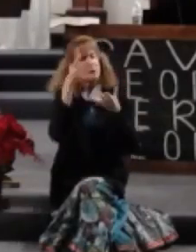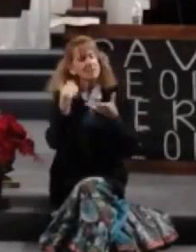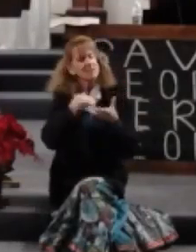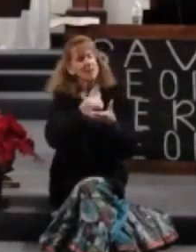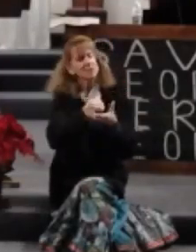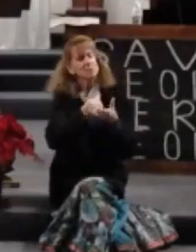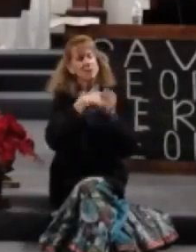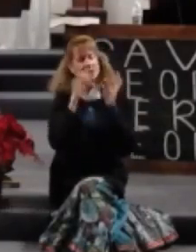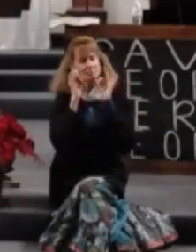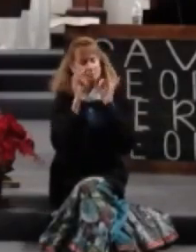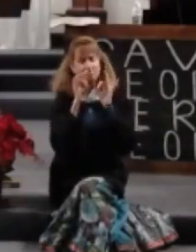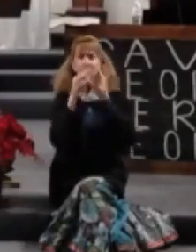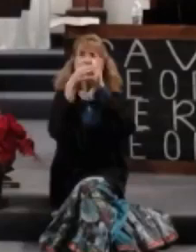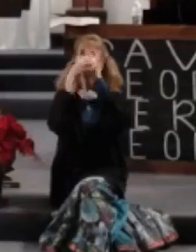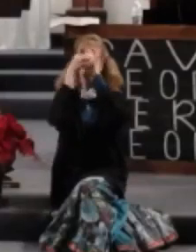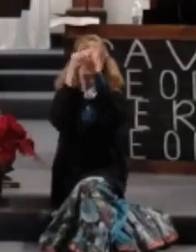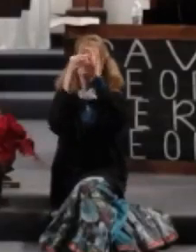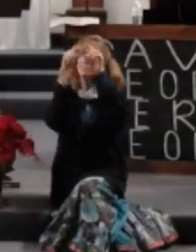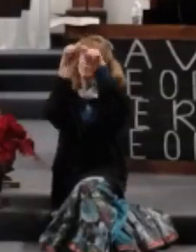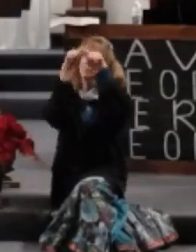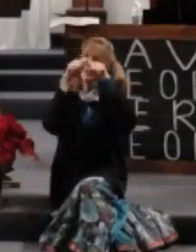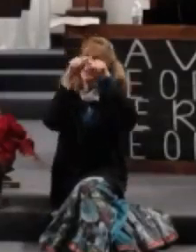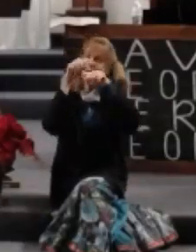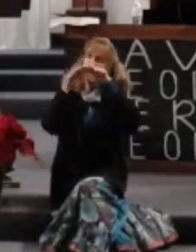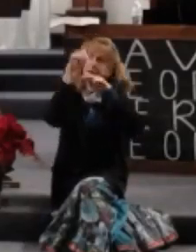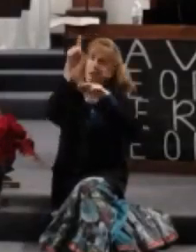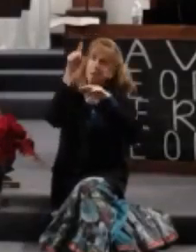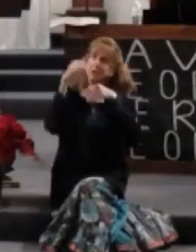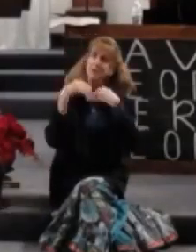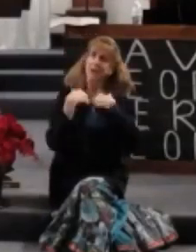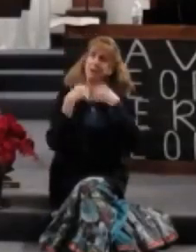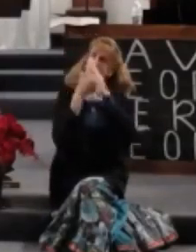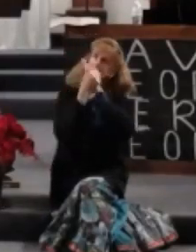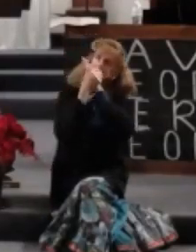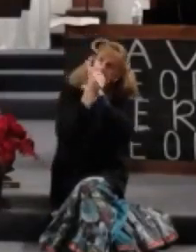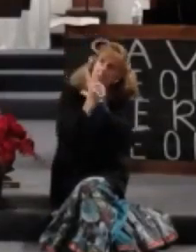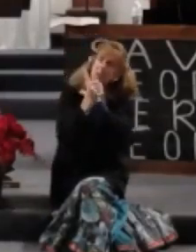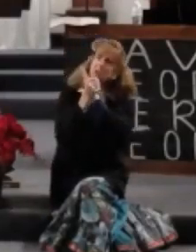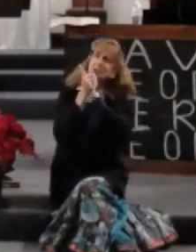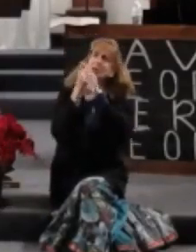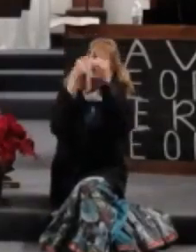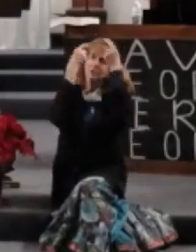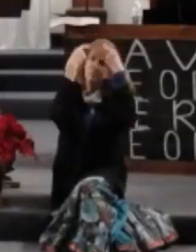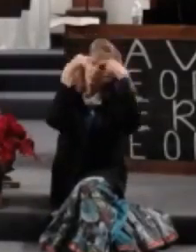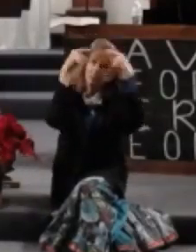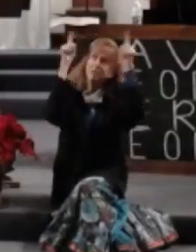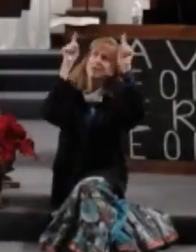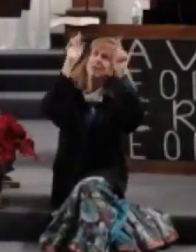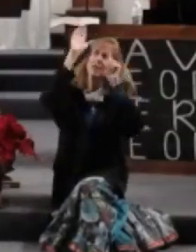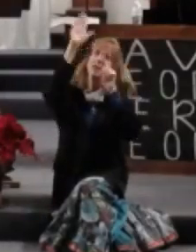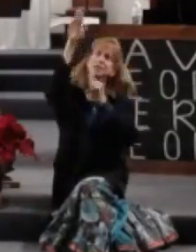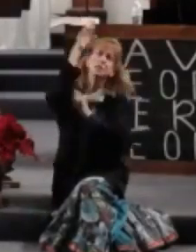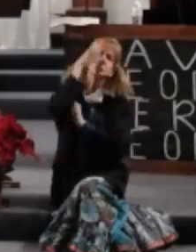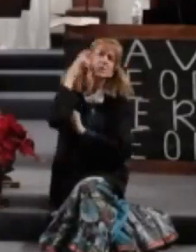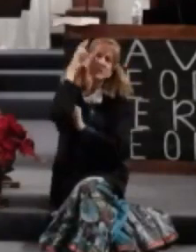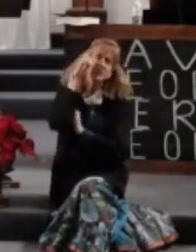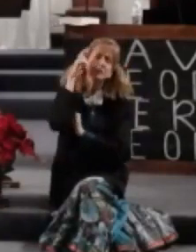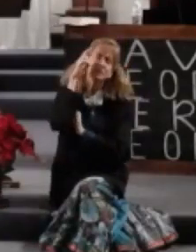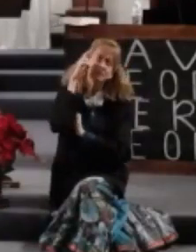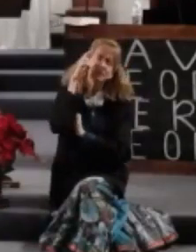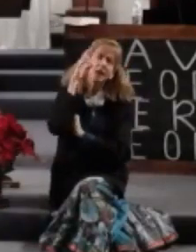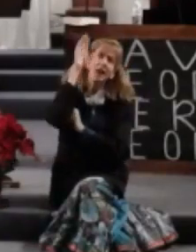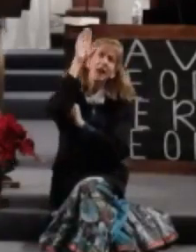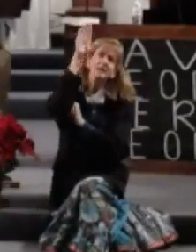where we need to be and equipped with what we need to fulfill His purpose and